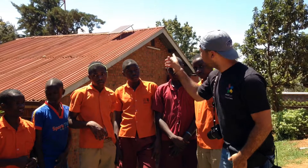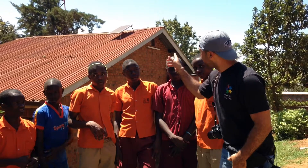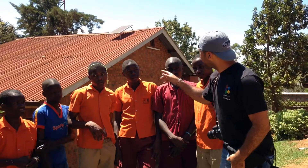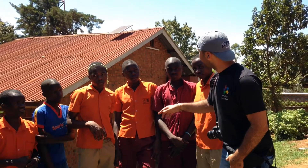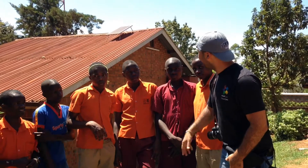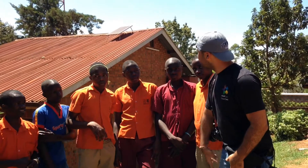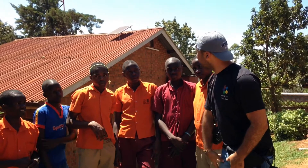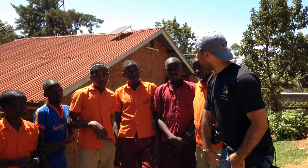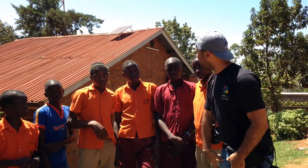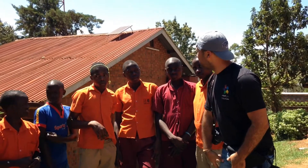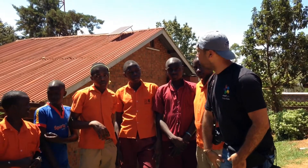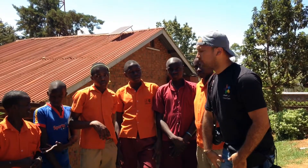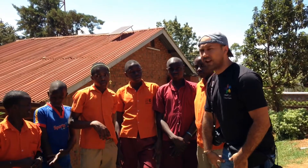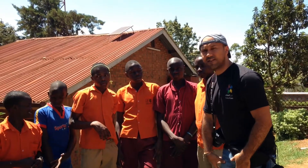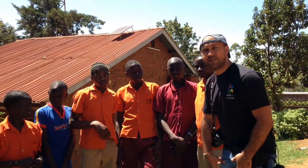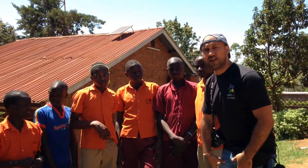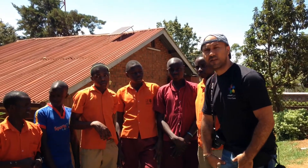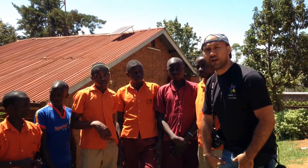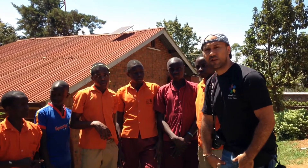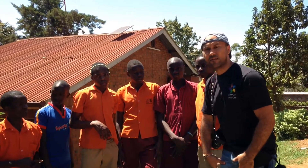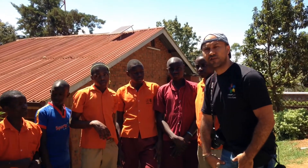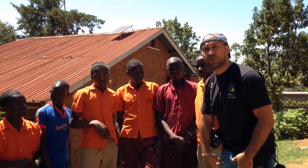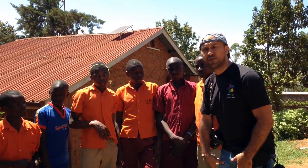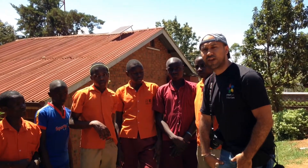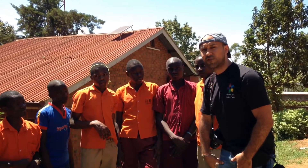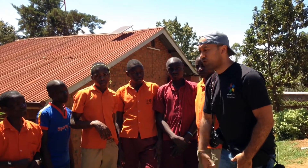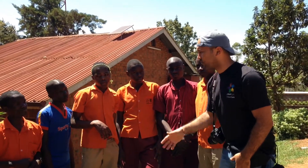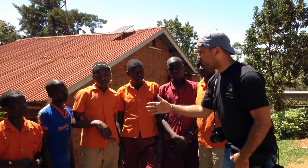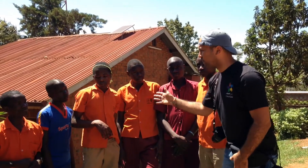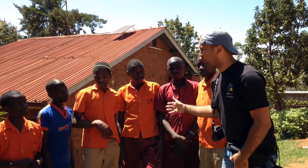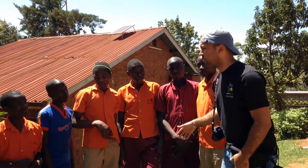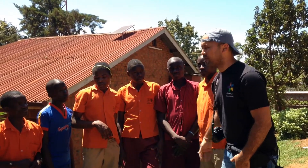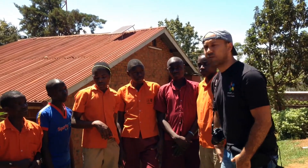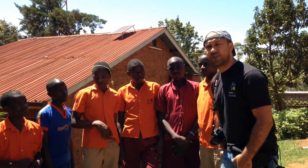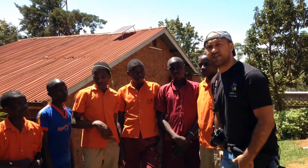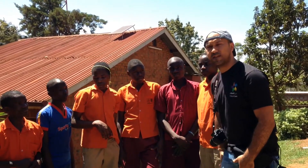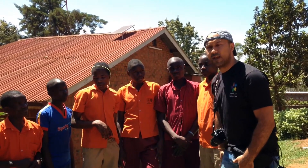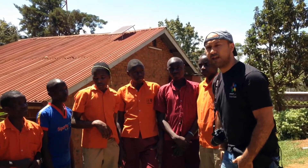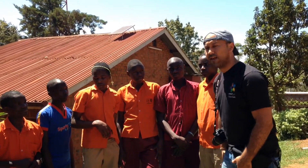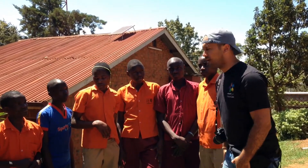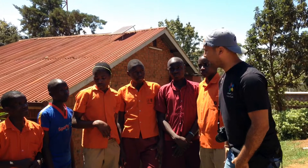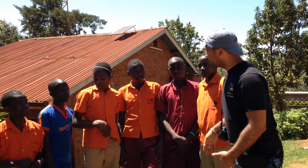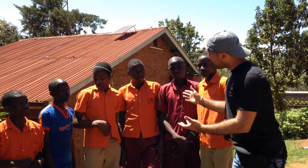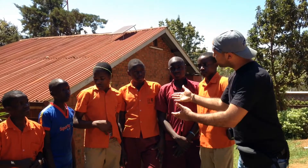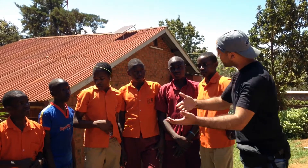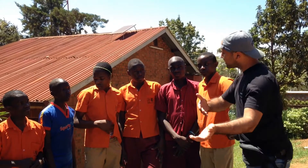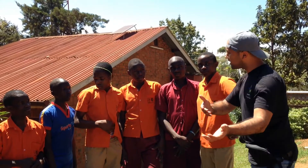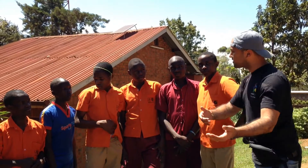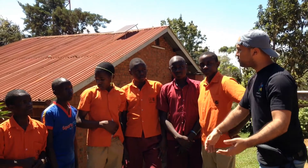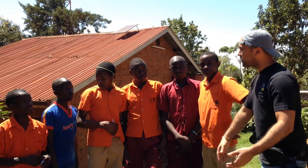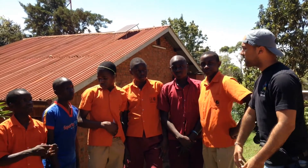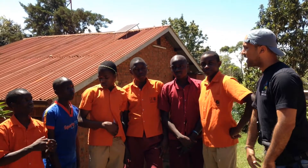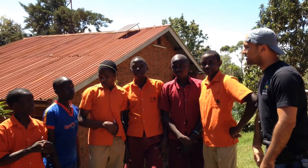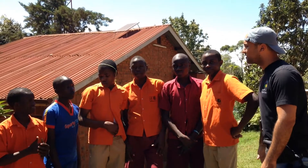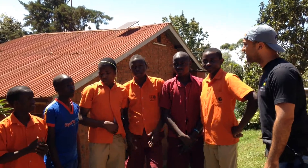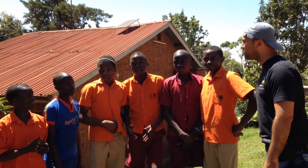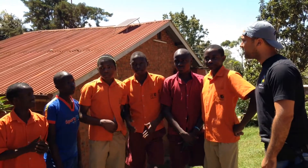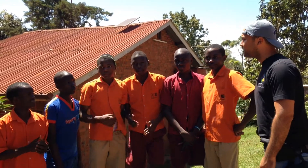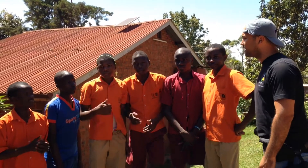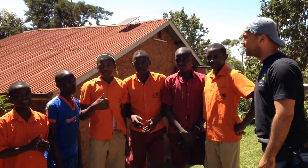we finished that and I'm glad to say that a lot of them are super thankful. We've got a couple of them here with us today. Guys, do you want to say something back to everybody today?